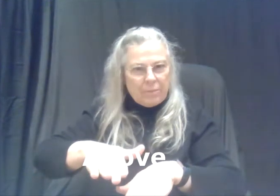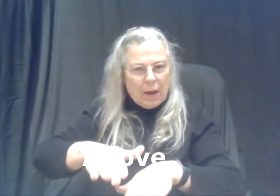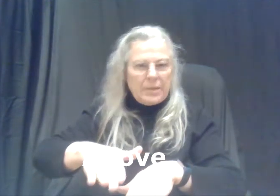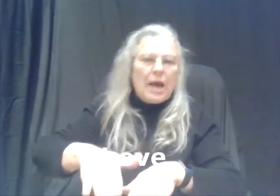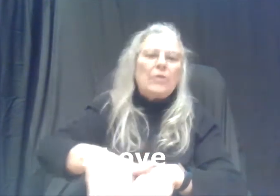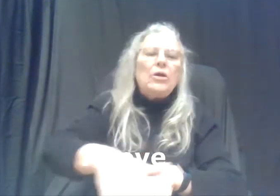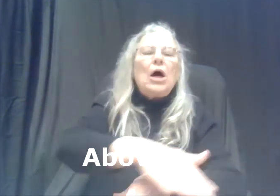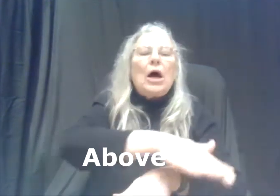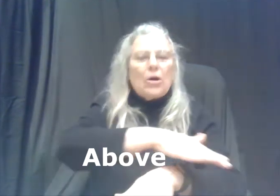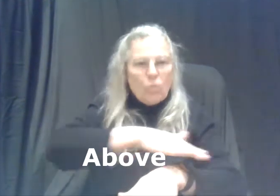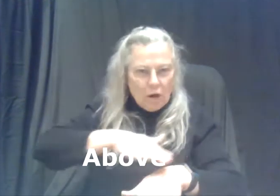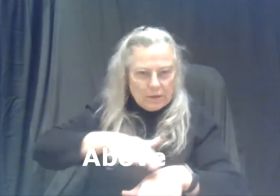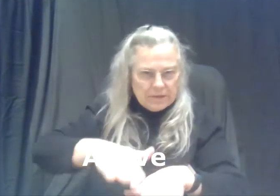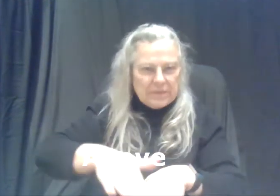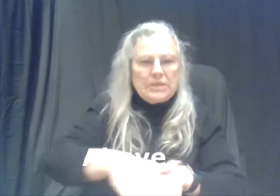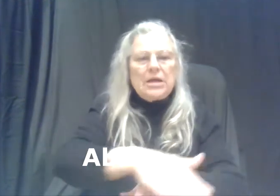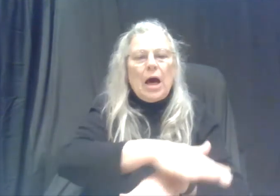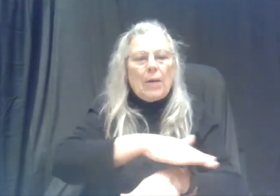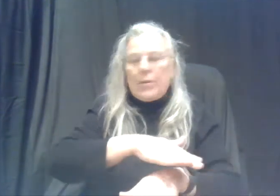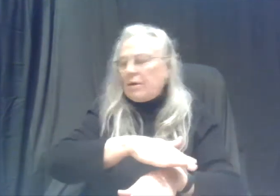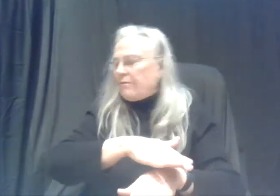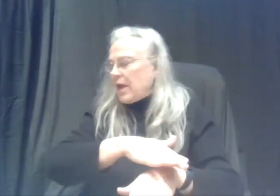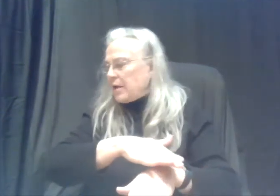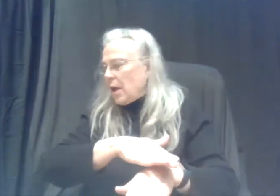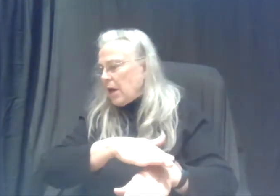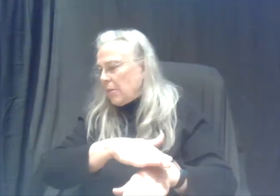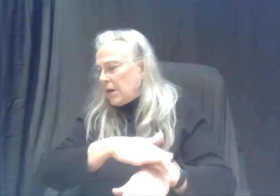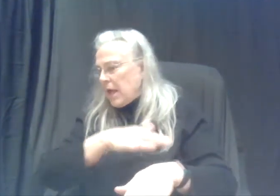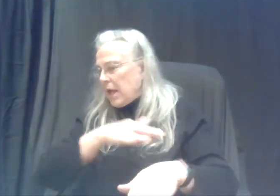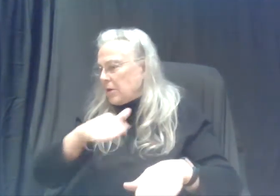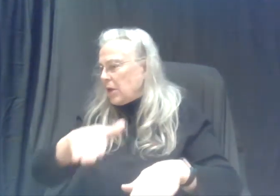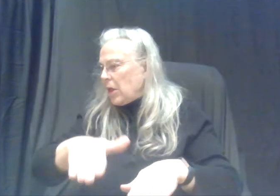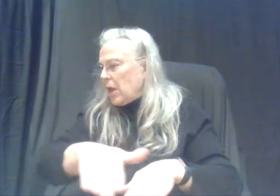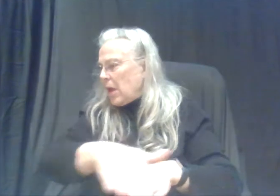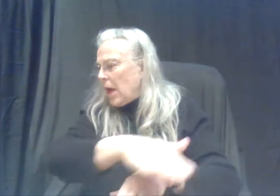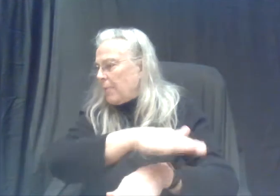down, across the top of that non-dominant hand. Above,